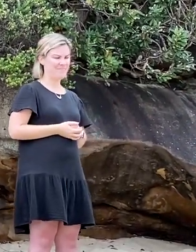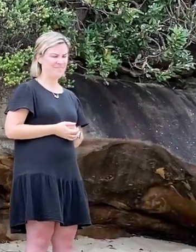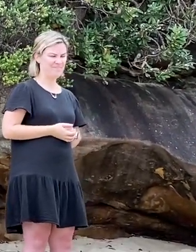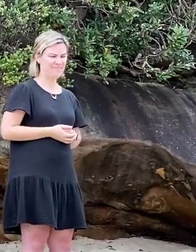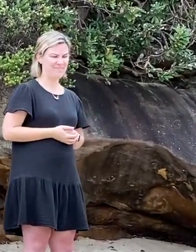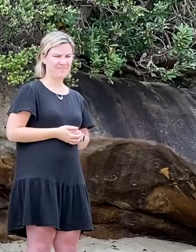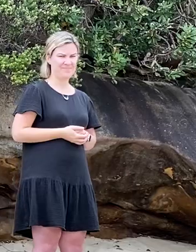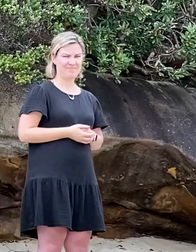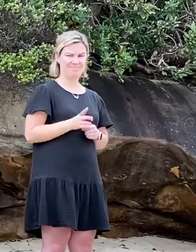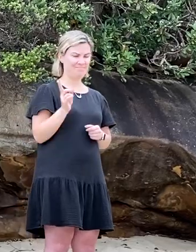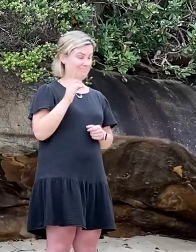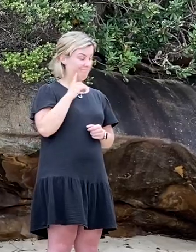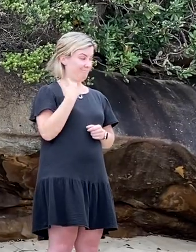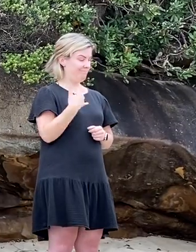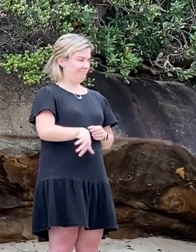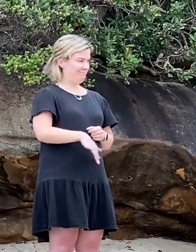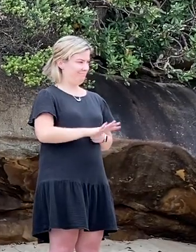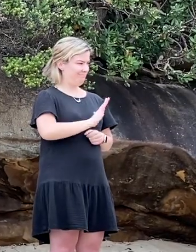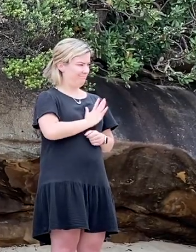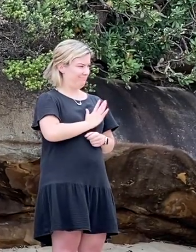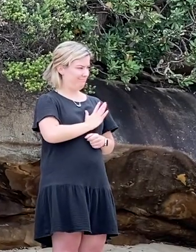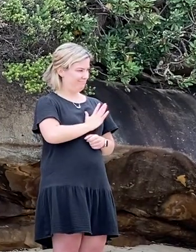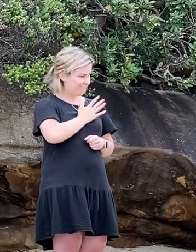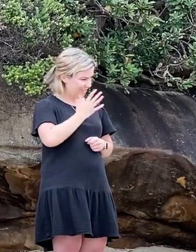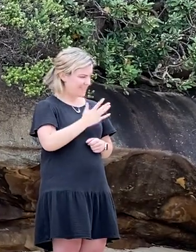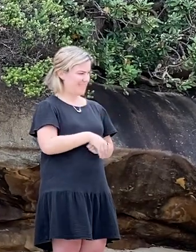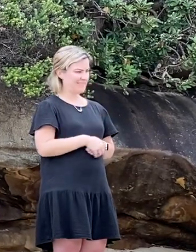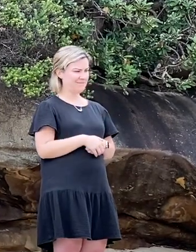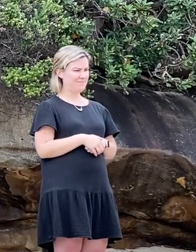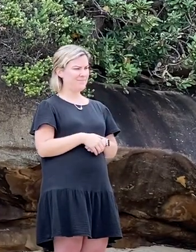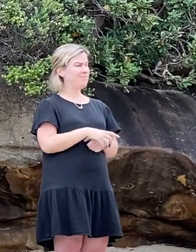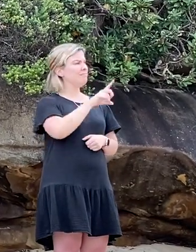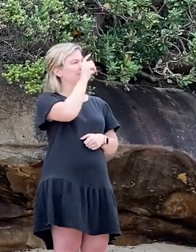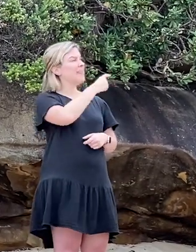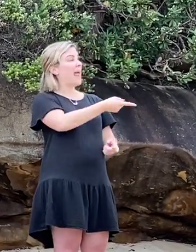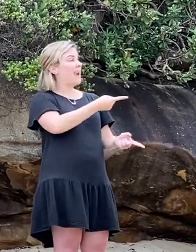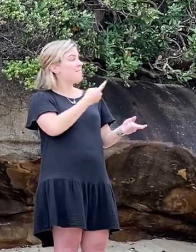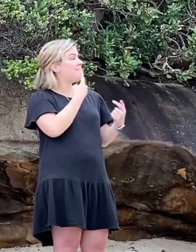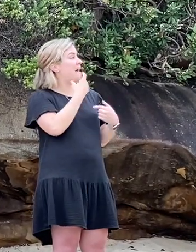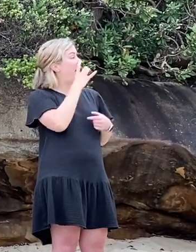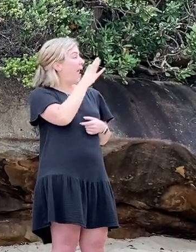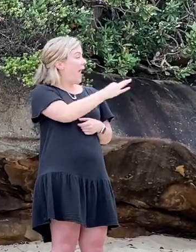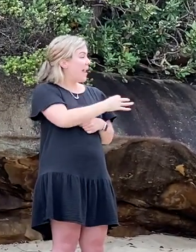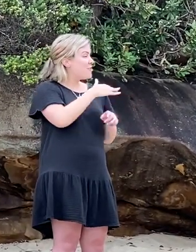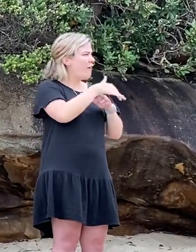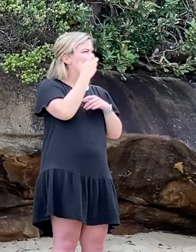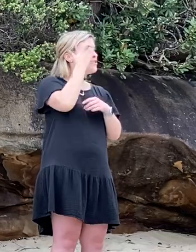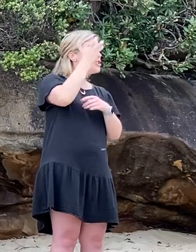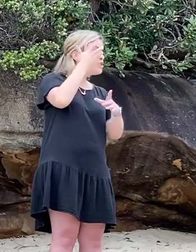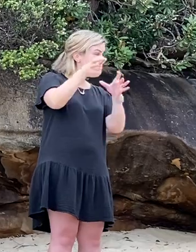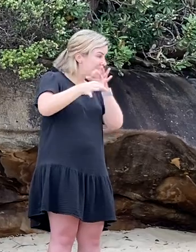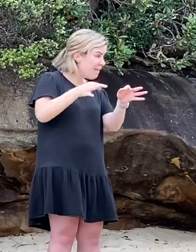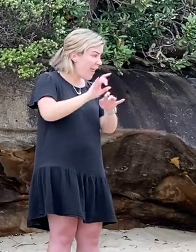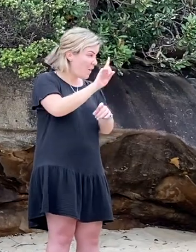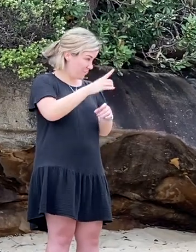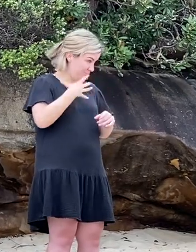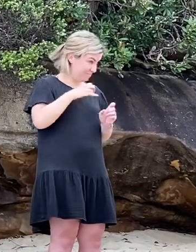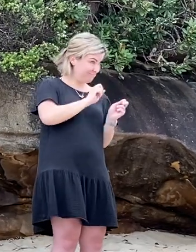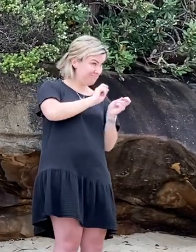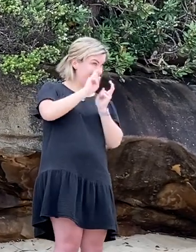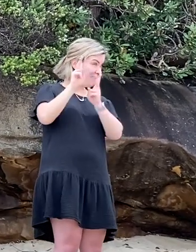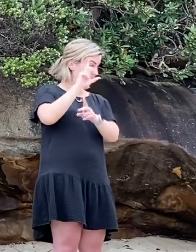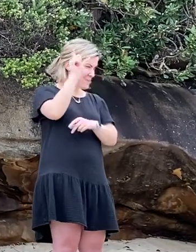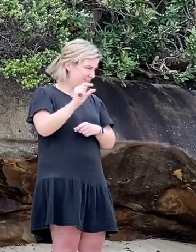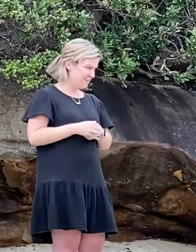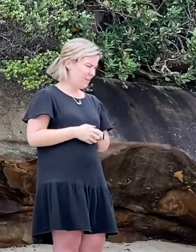Wow, that's absolutely fascinating. Can I ask you about your future plans? Do you want to go back to Italy? Well, yes, of course,